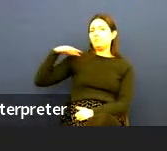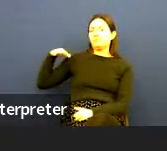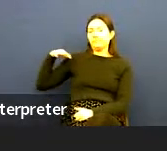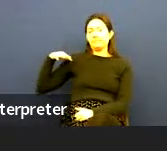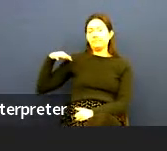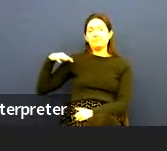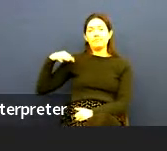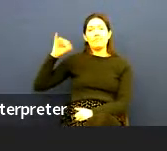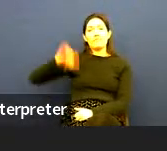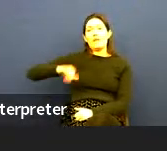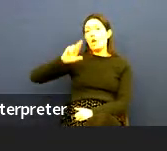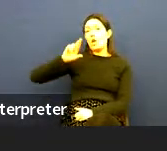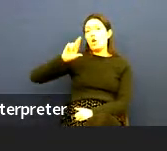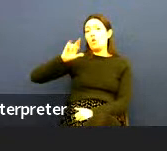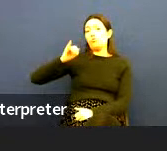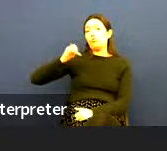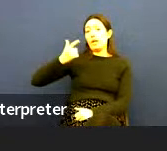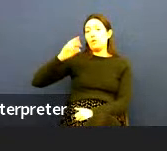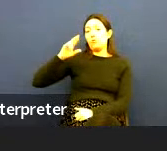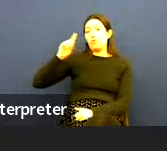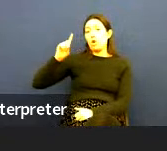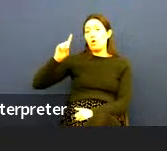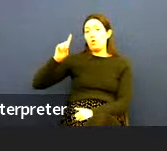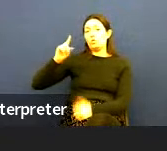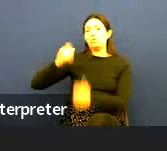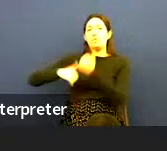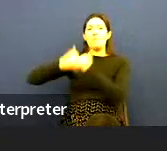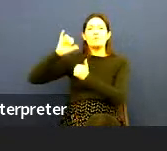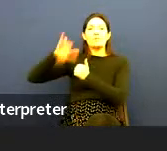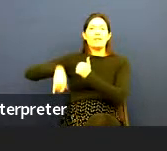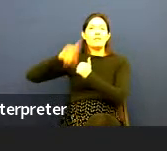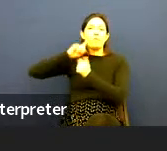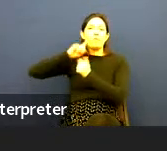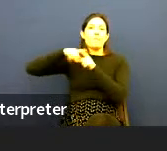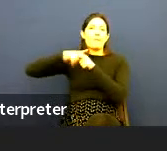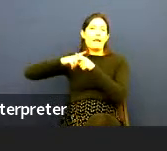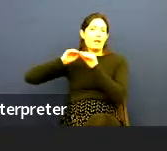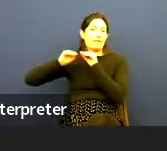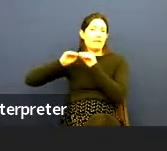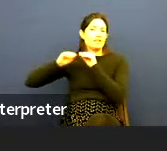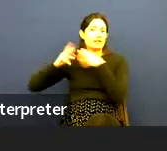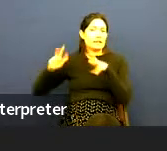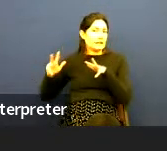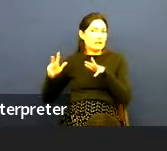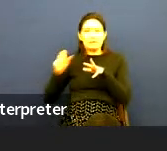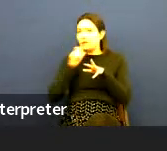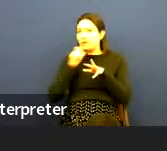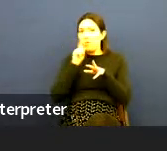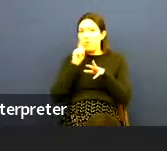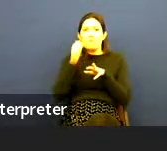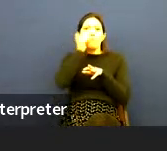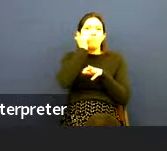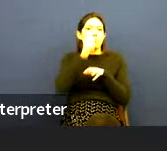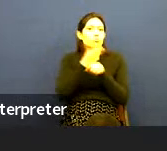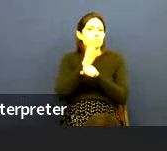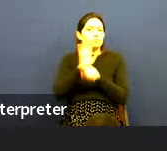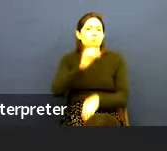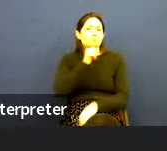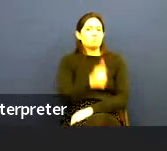that ring road is mechanicals up access. Up in Okay. there. I saw the icon up here disappear.